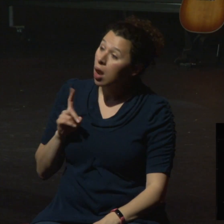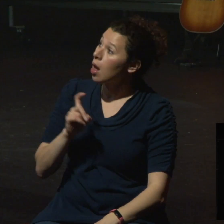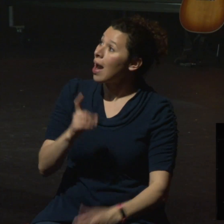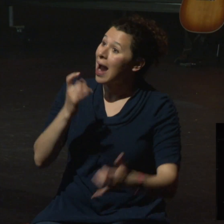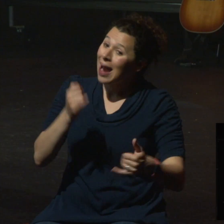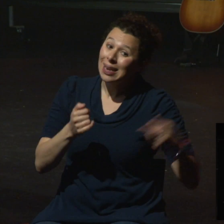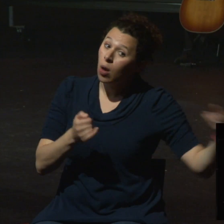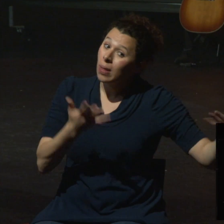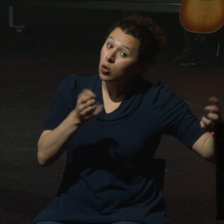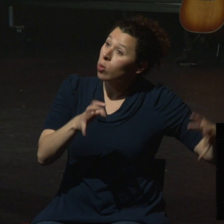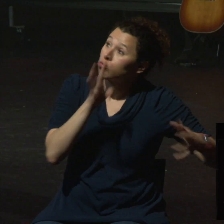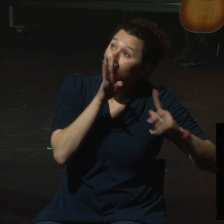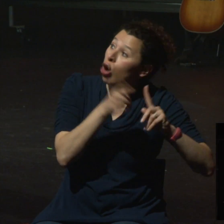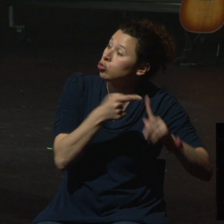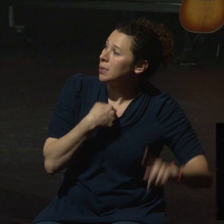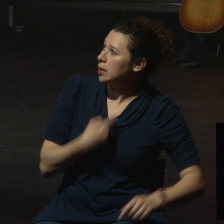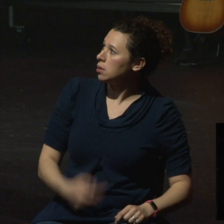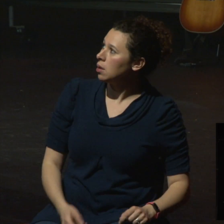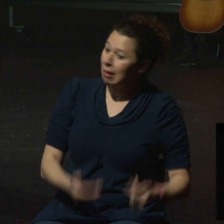with me now. They don't even want to talk to me.